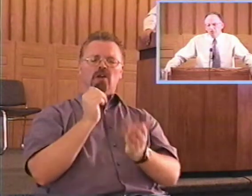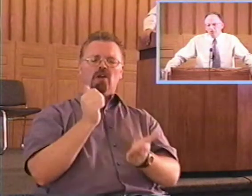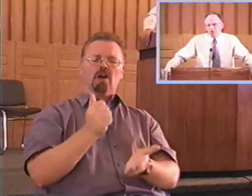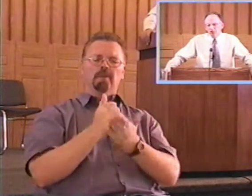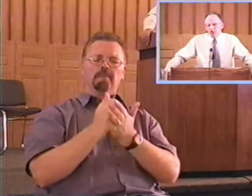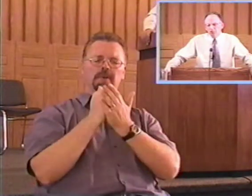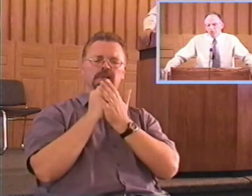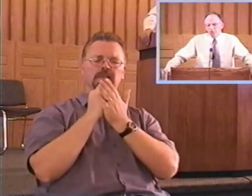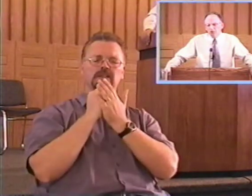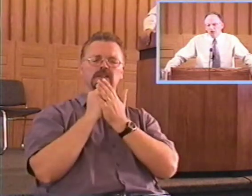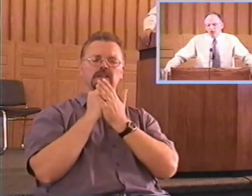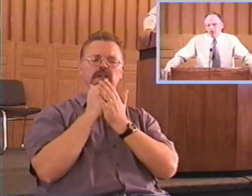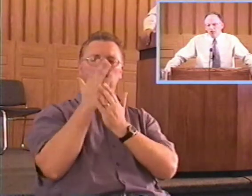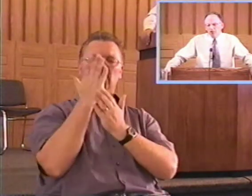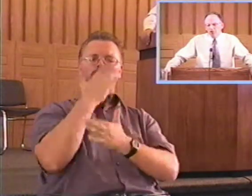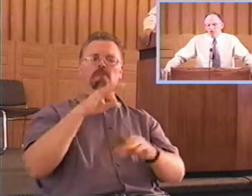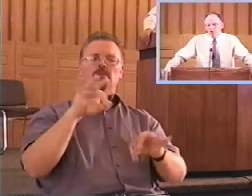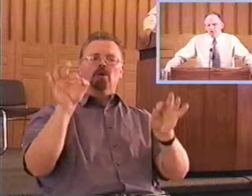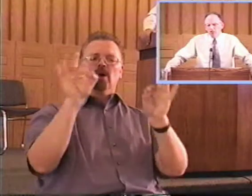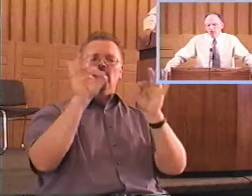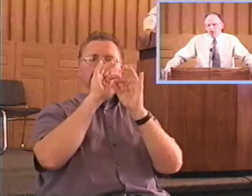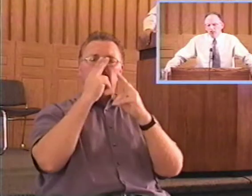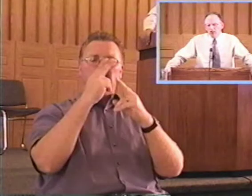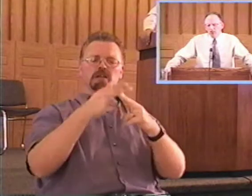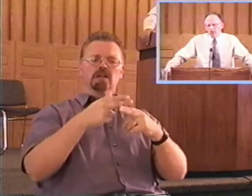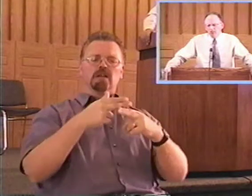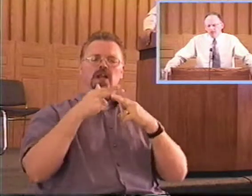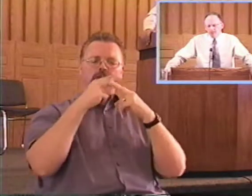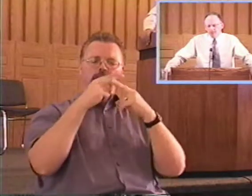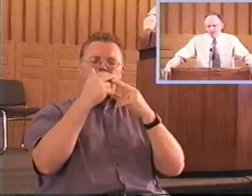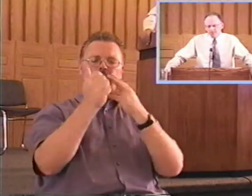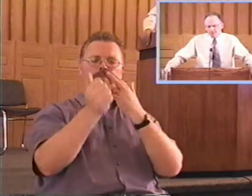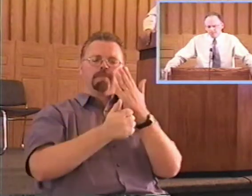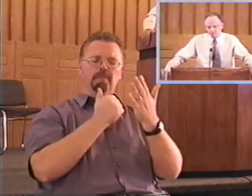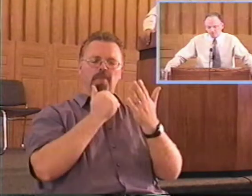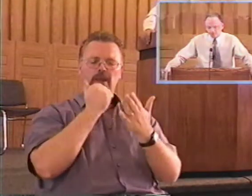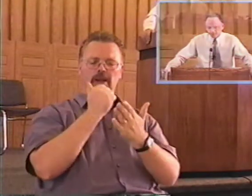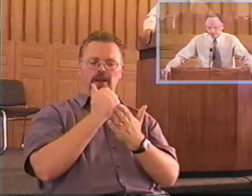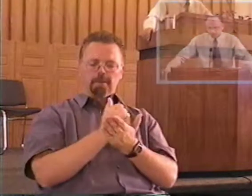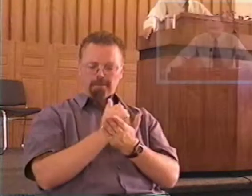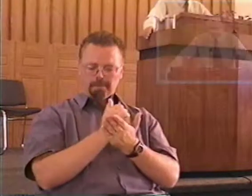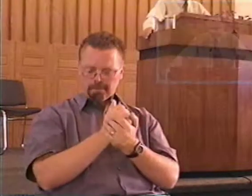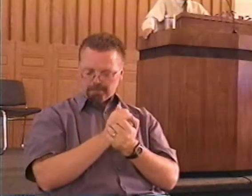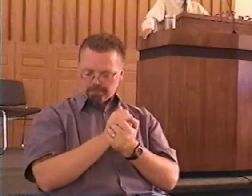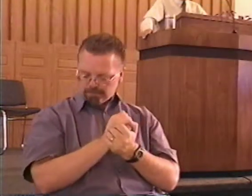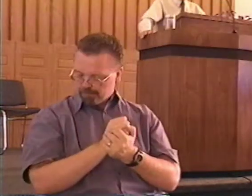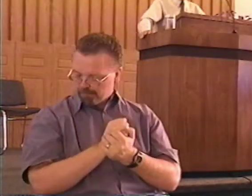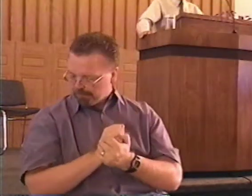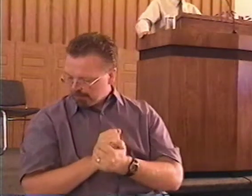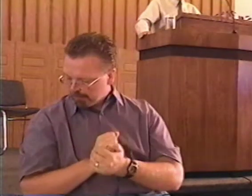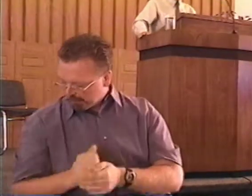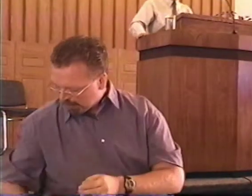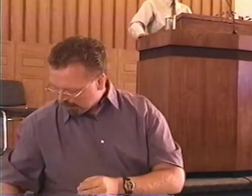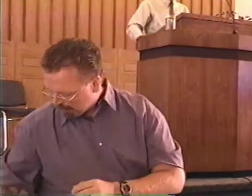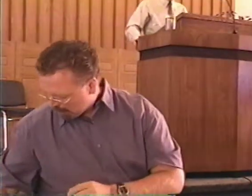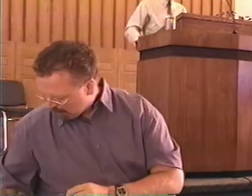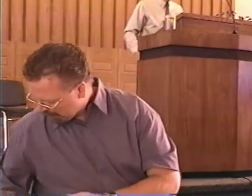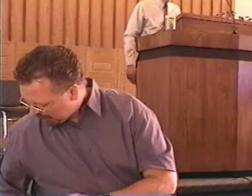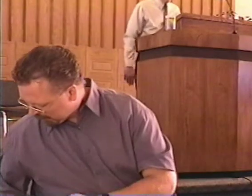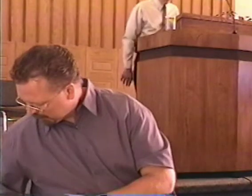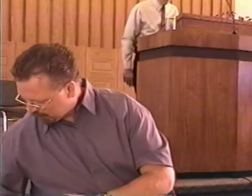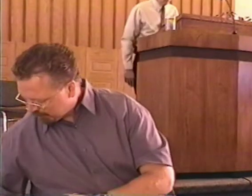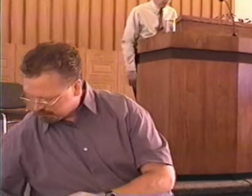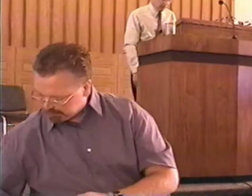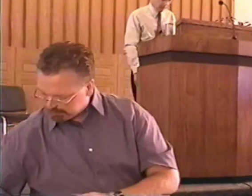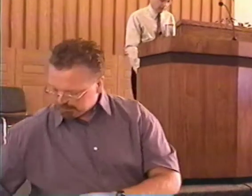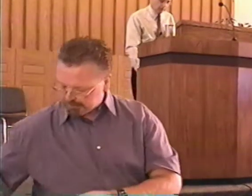In your precious name we pray. Amen. Let's